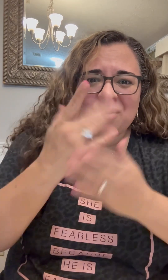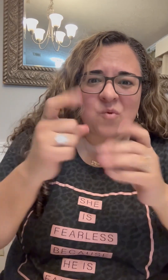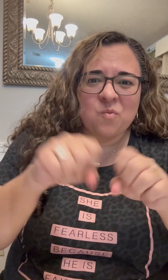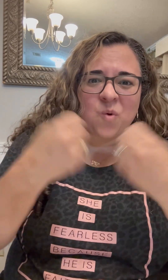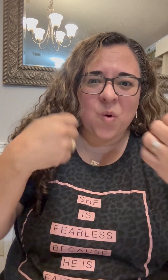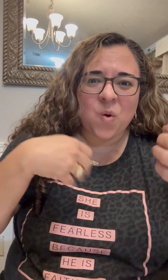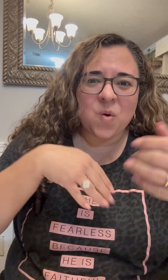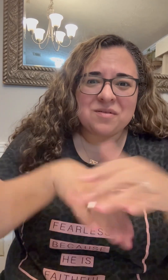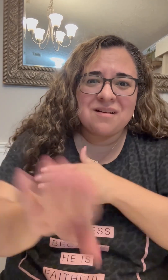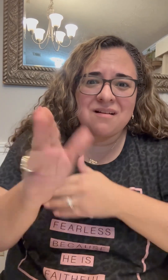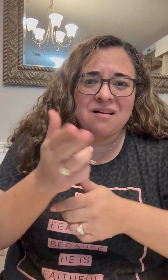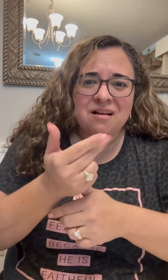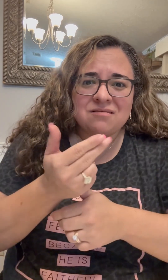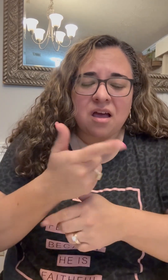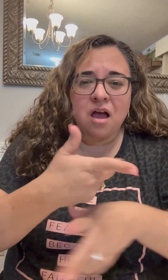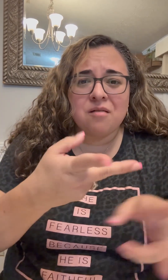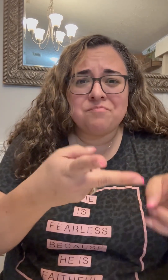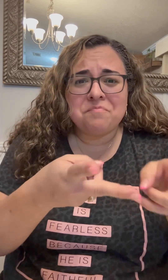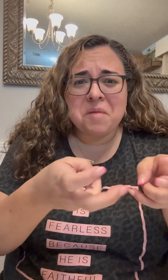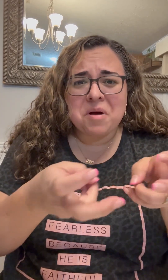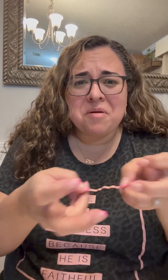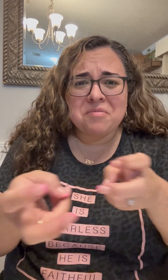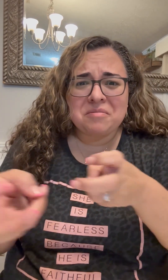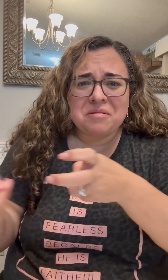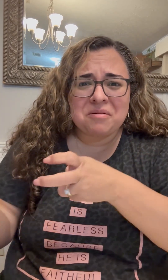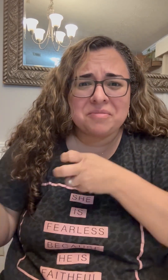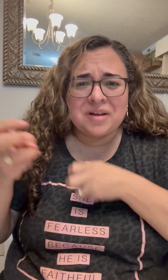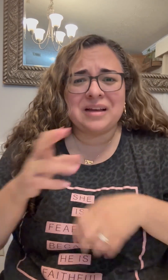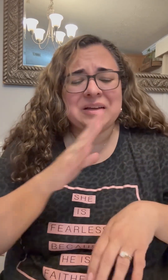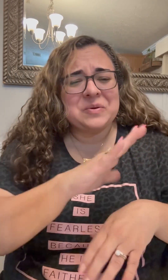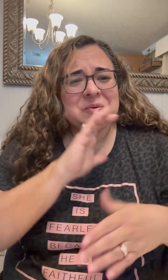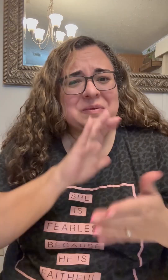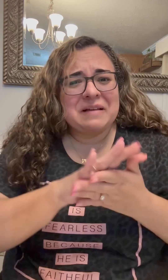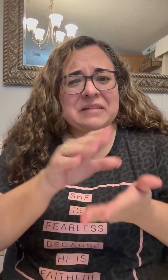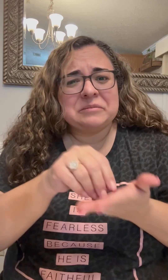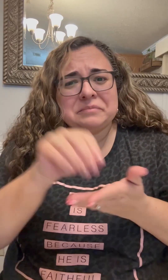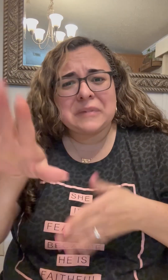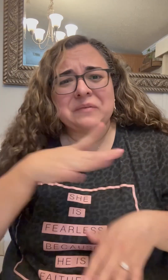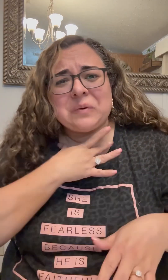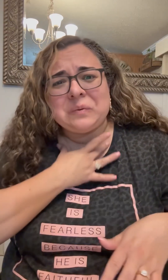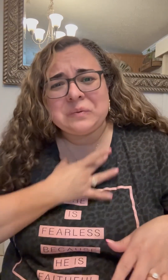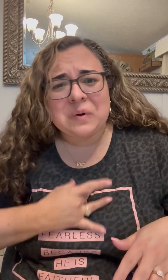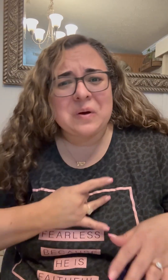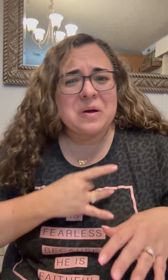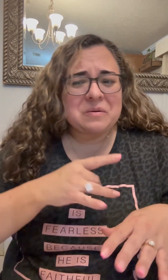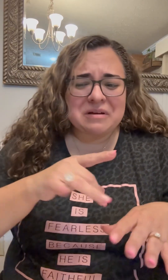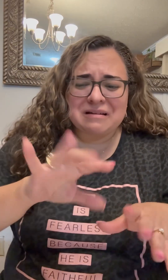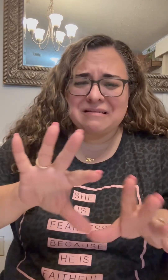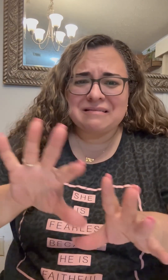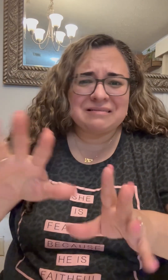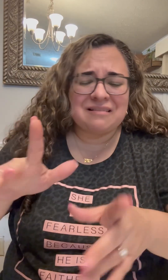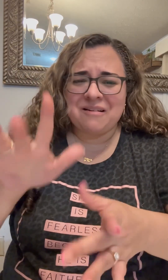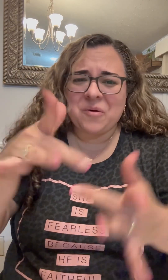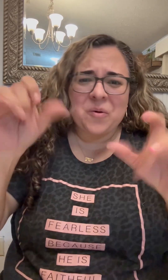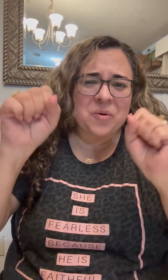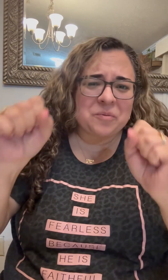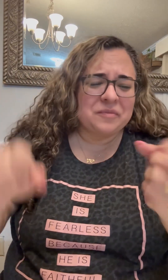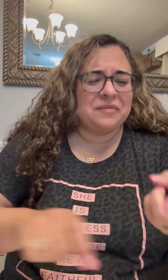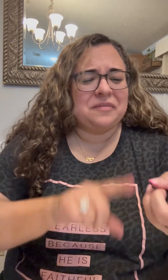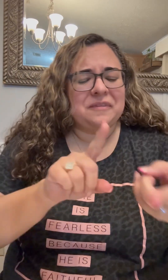and someone had broken into his room. They had stolen his wife's expensive jewelry. It was